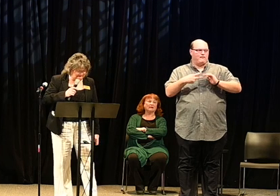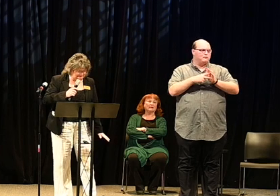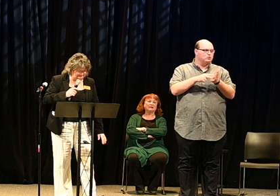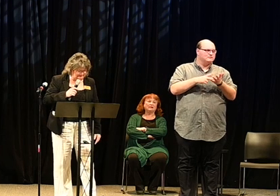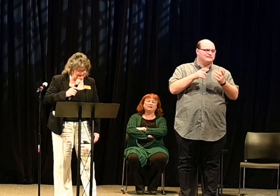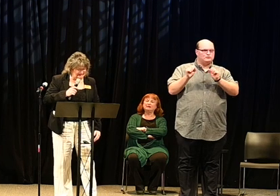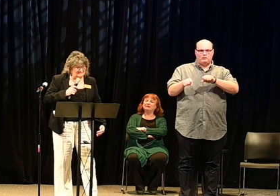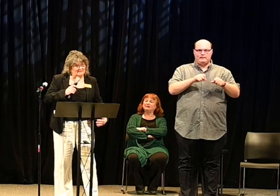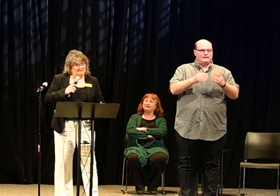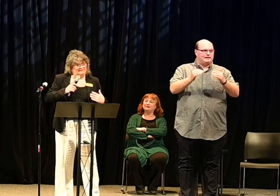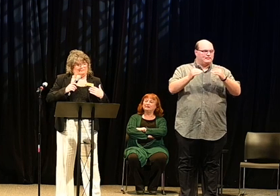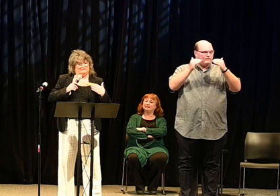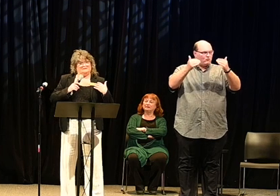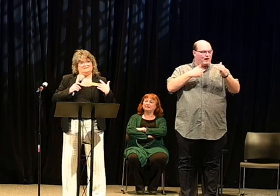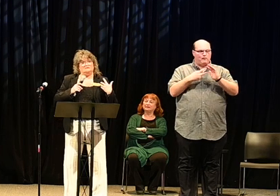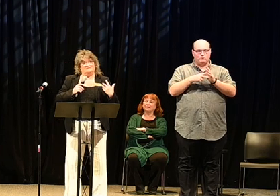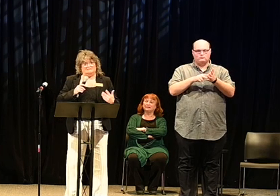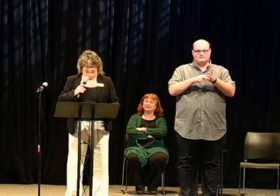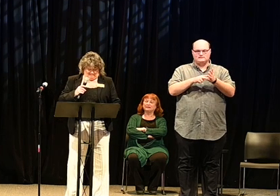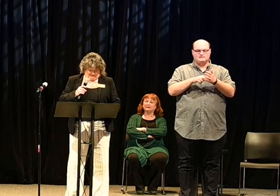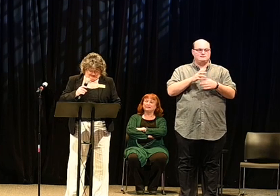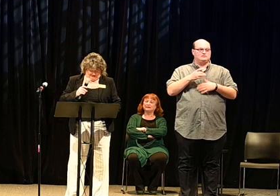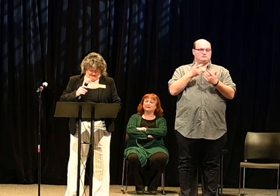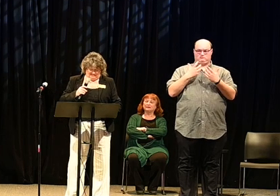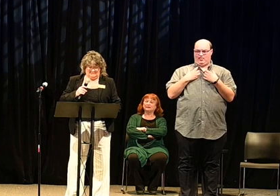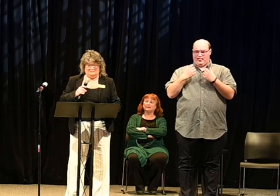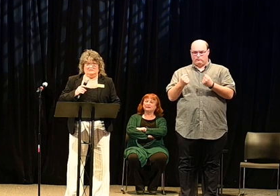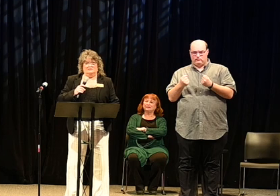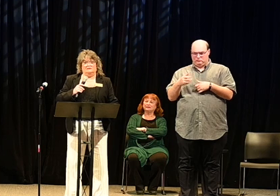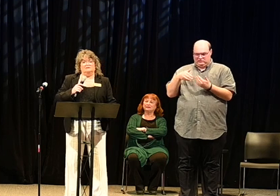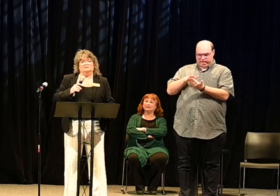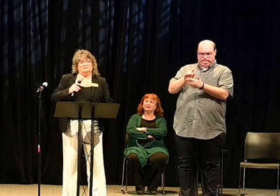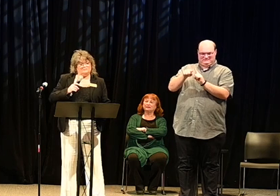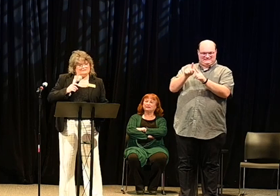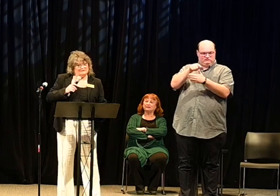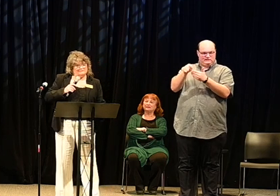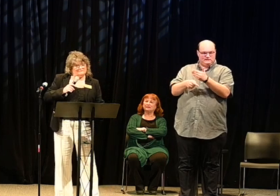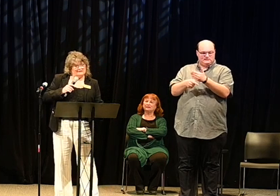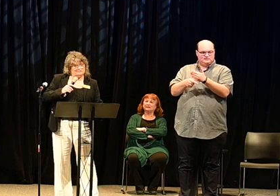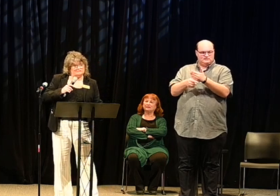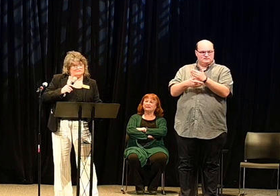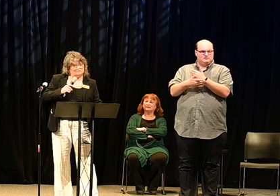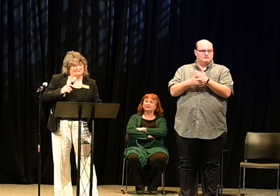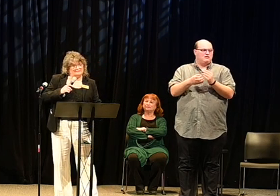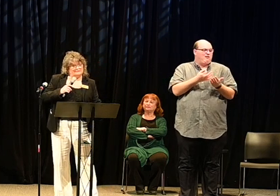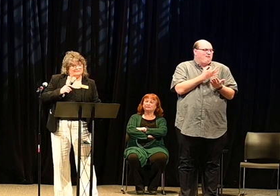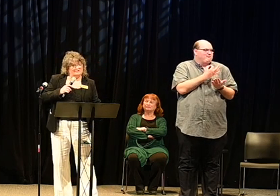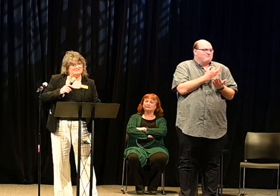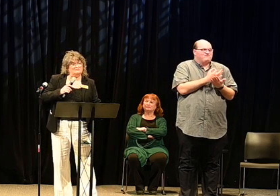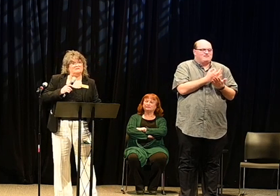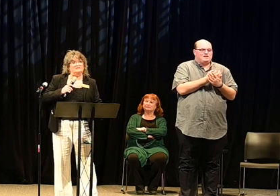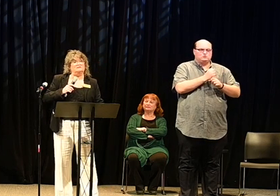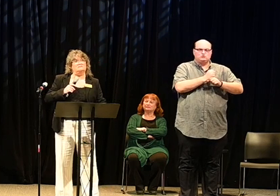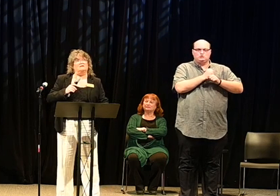ability level. We addressed things around health, a little bit around financial security.